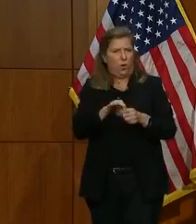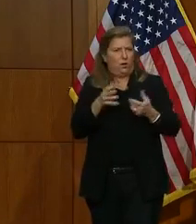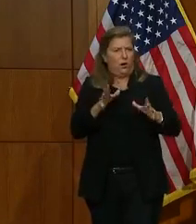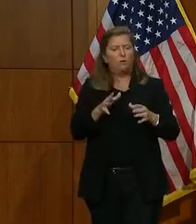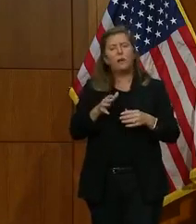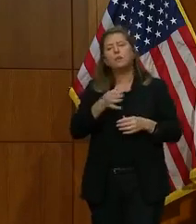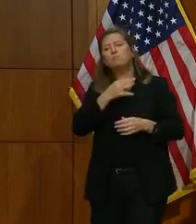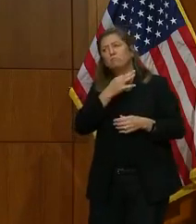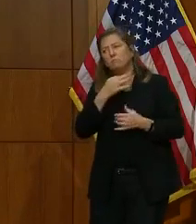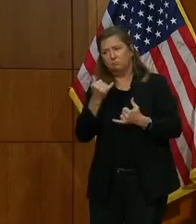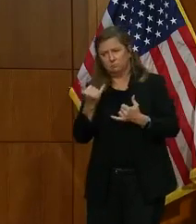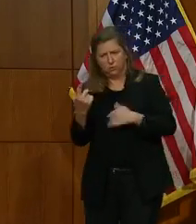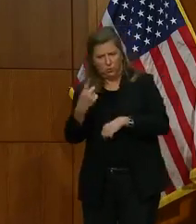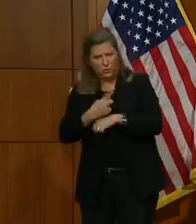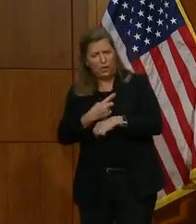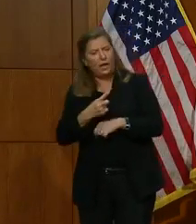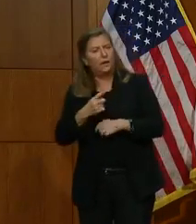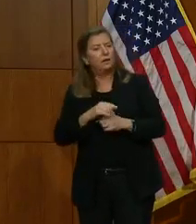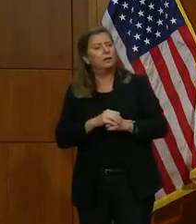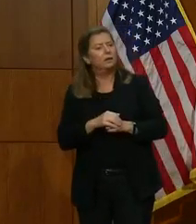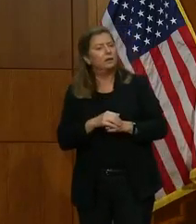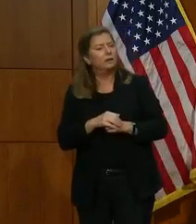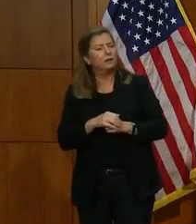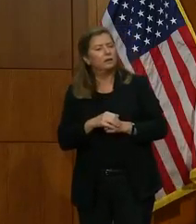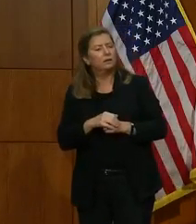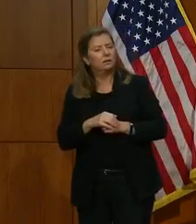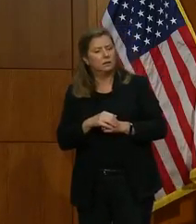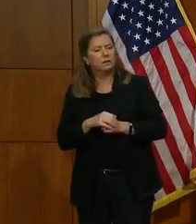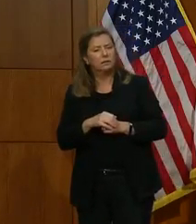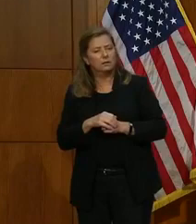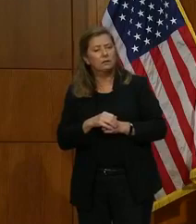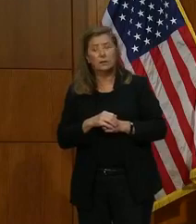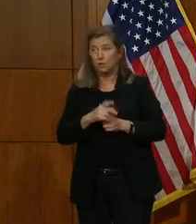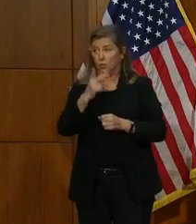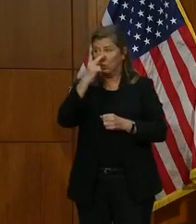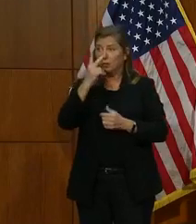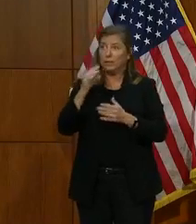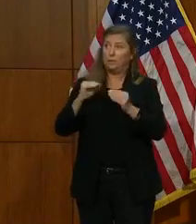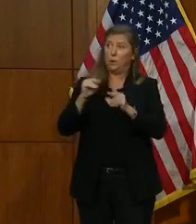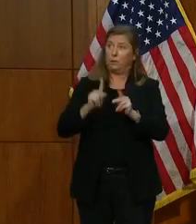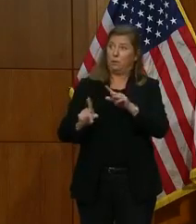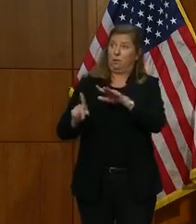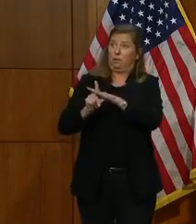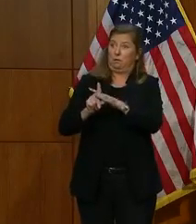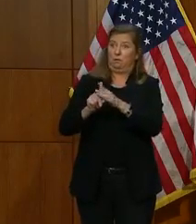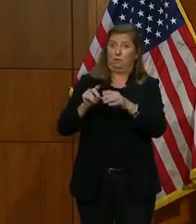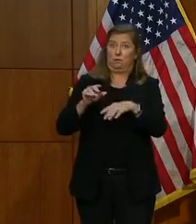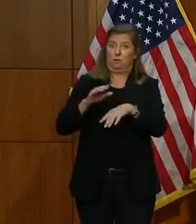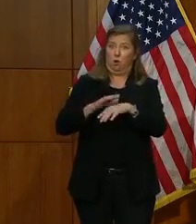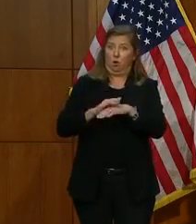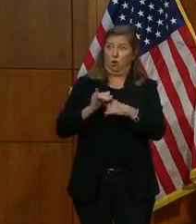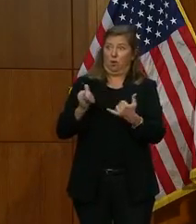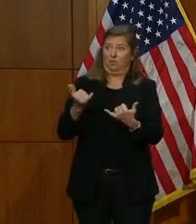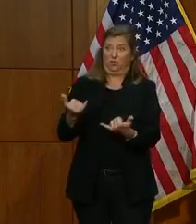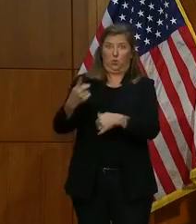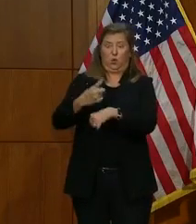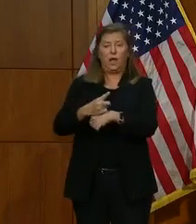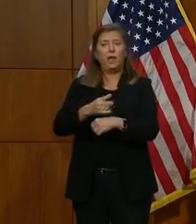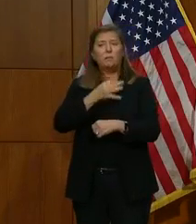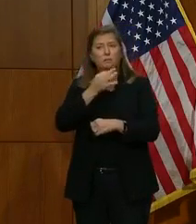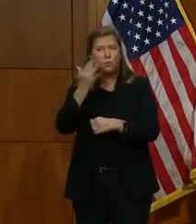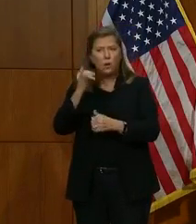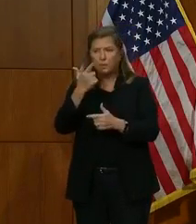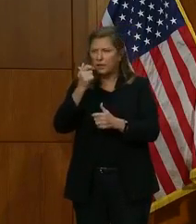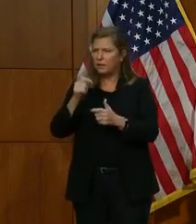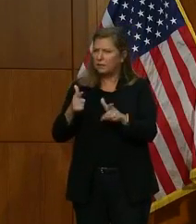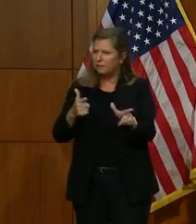what effect do you think it's had that we've seen higher early voting turnout on the actual election day turnout this year? Has it eased the process at all? Could you speak